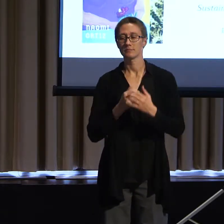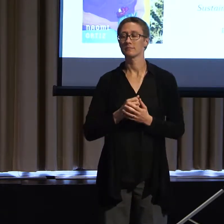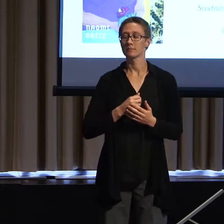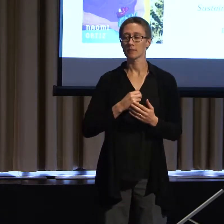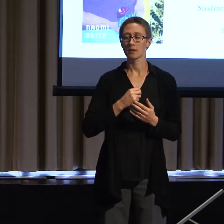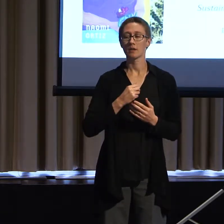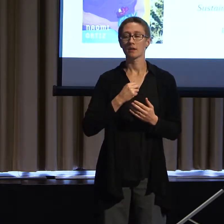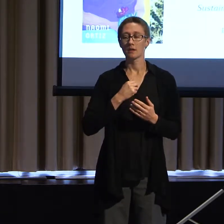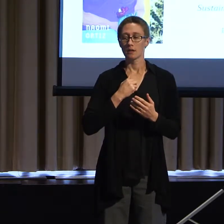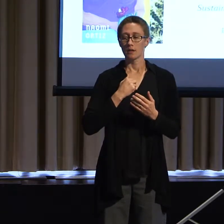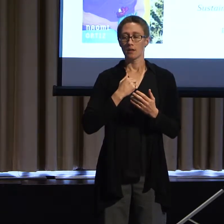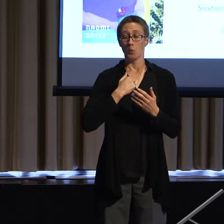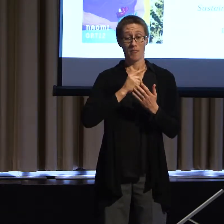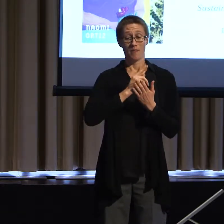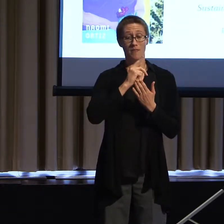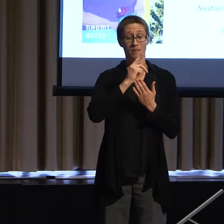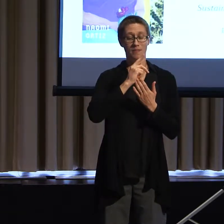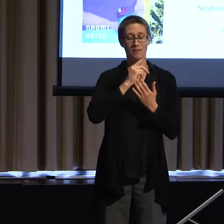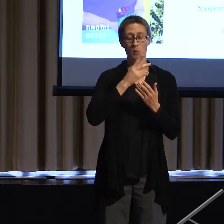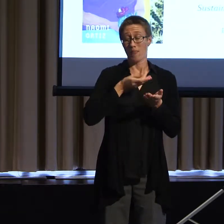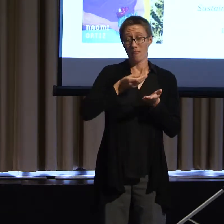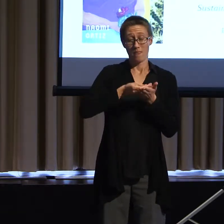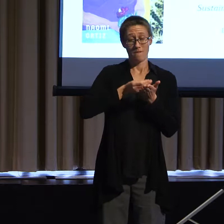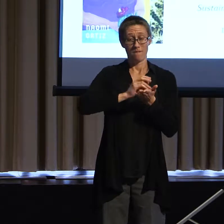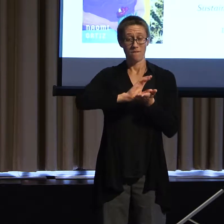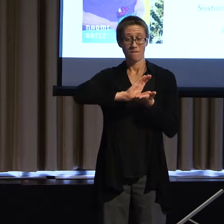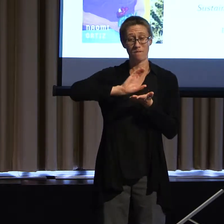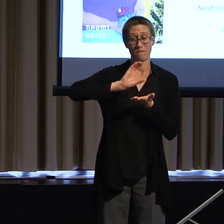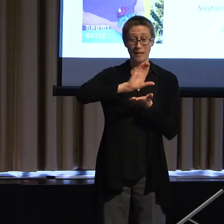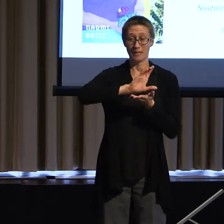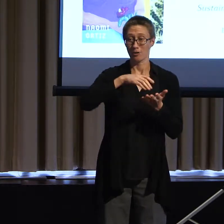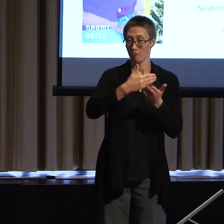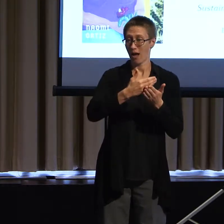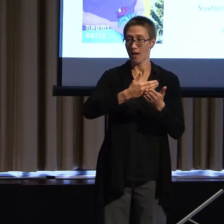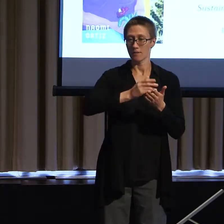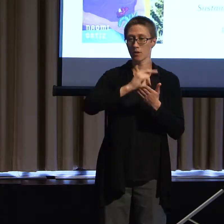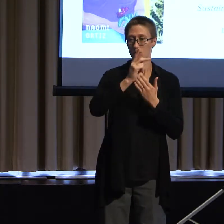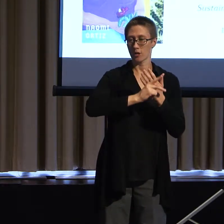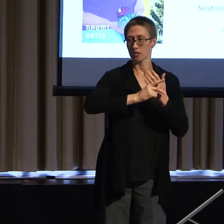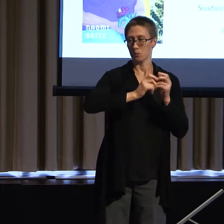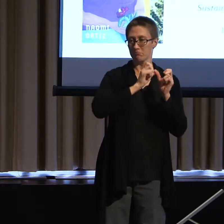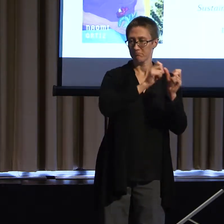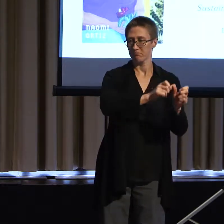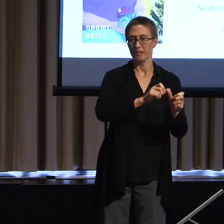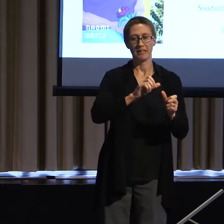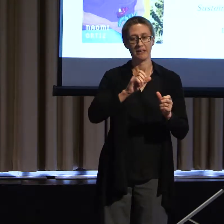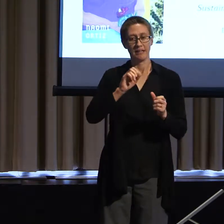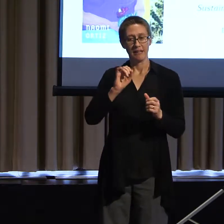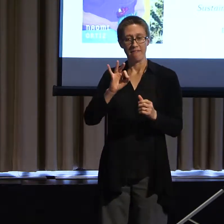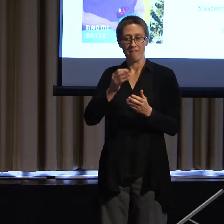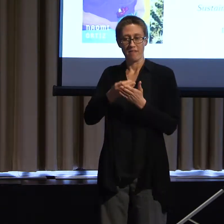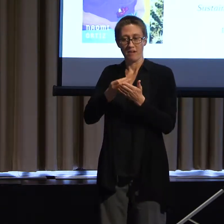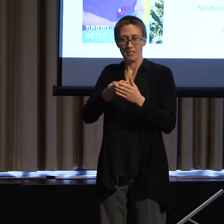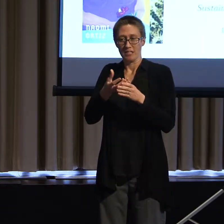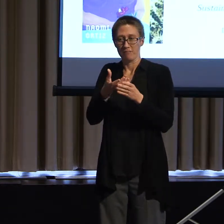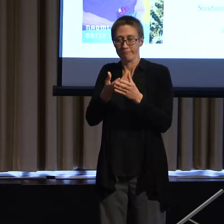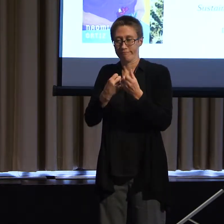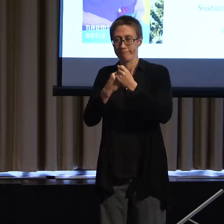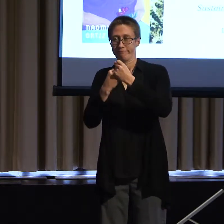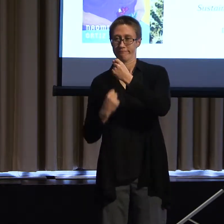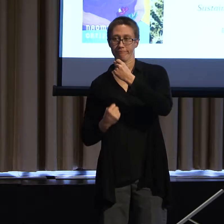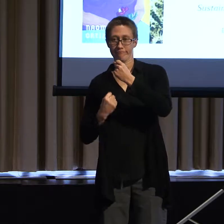funding left, instead of scaling back, I was expected to do more with less. There were issues with my work in activist